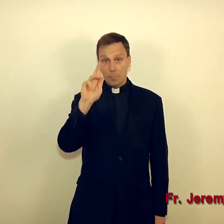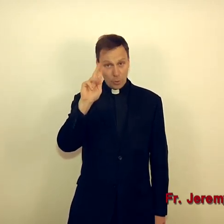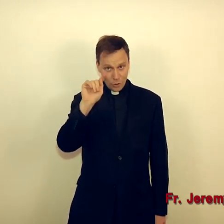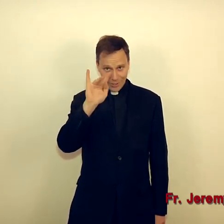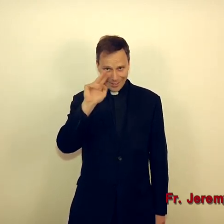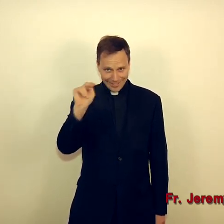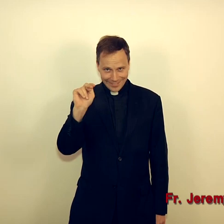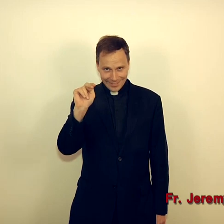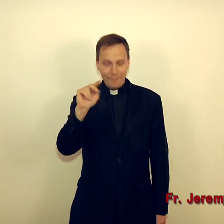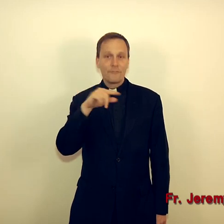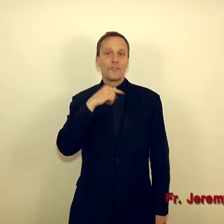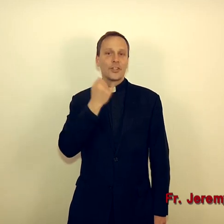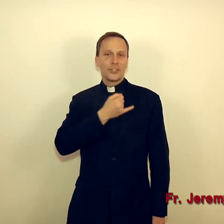St.Martin.